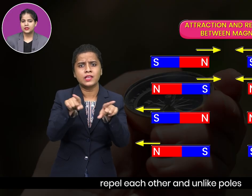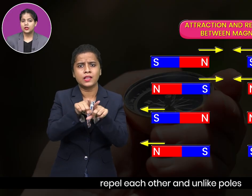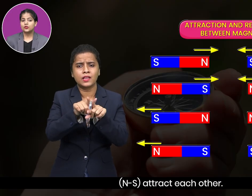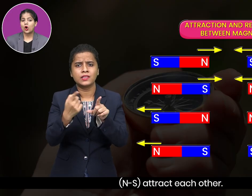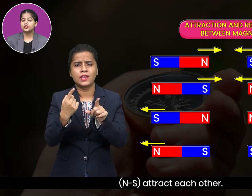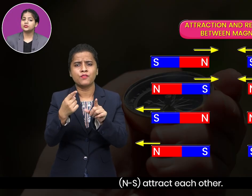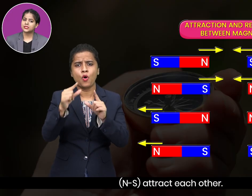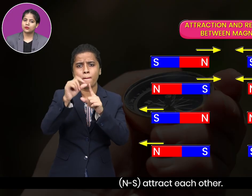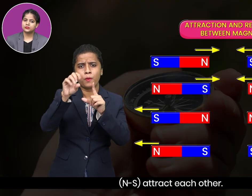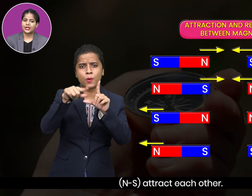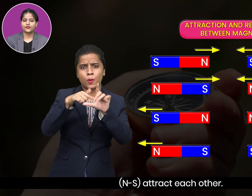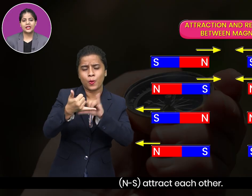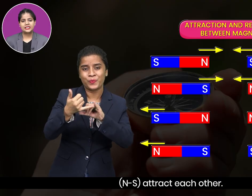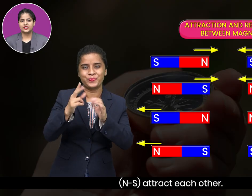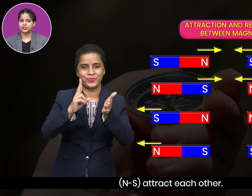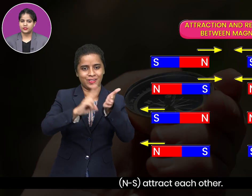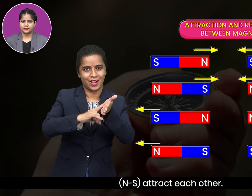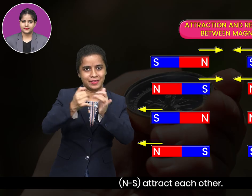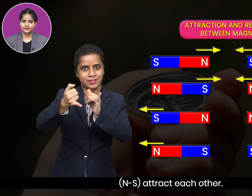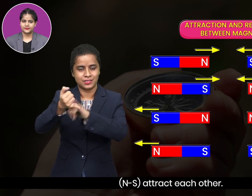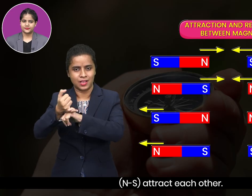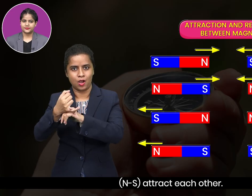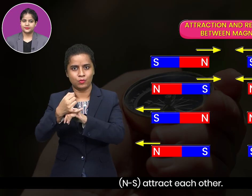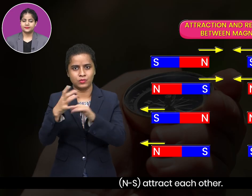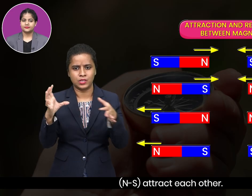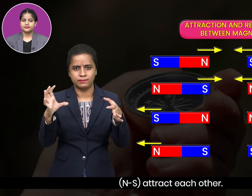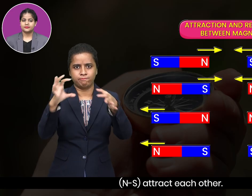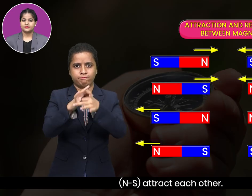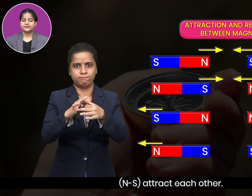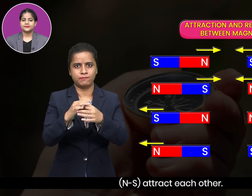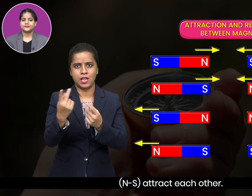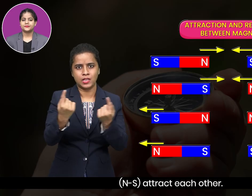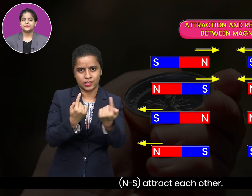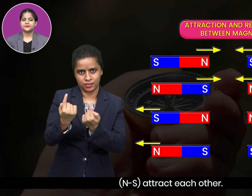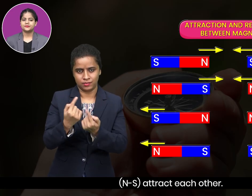poles, north to south, attract each other.